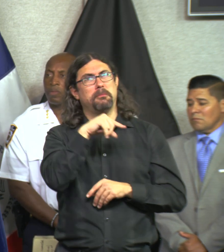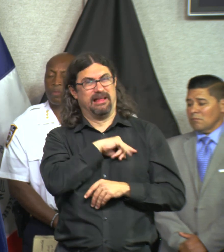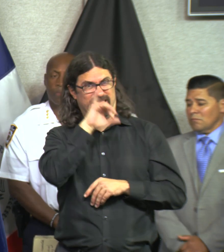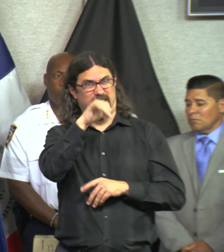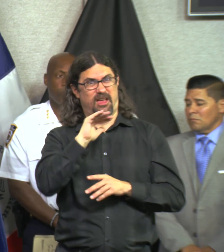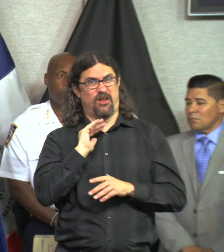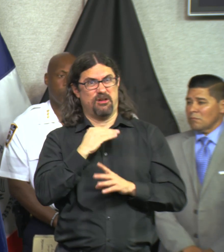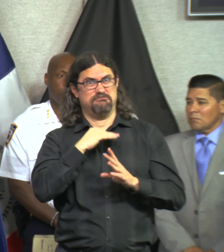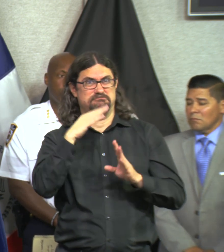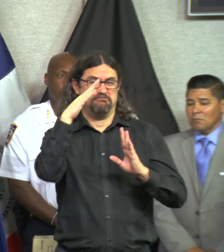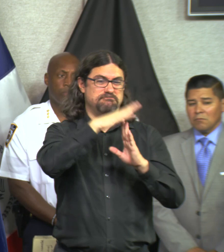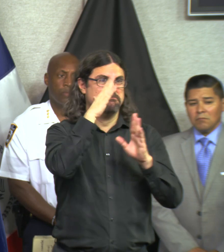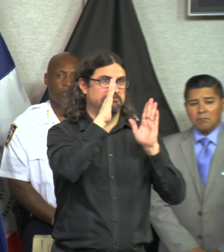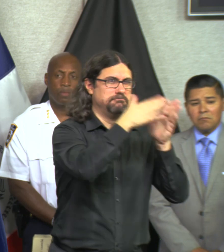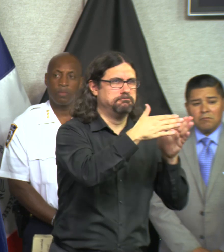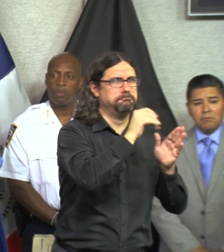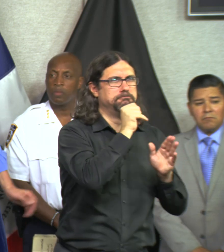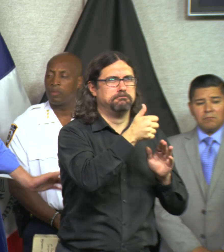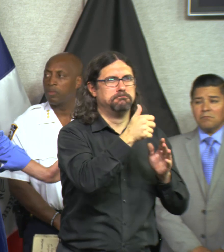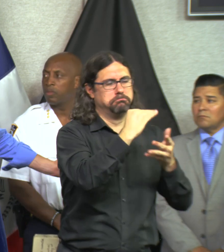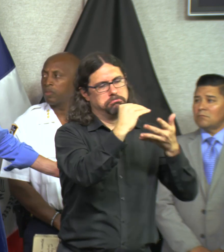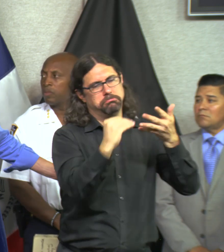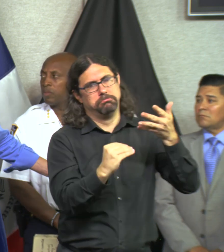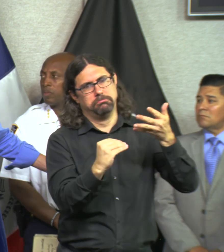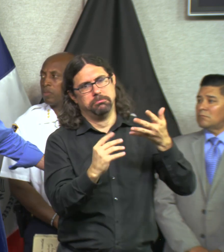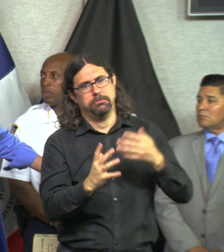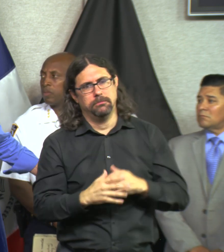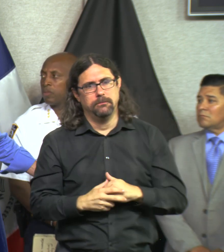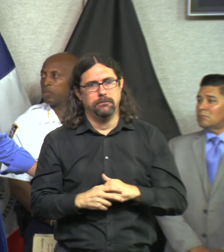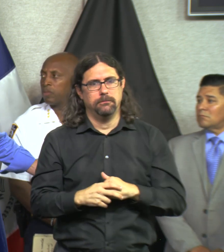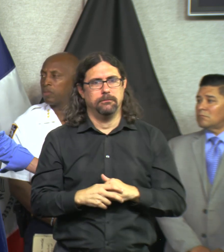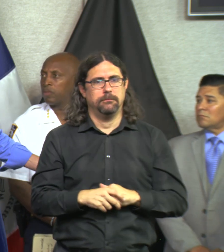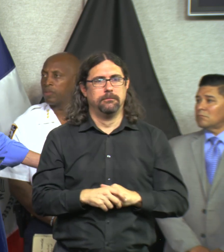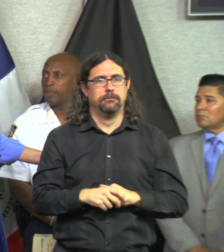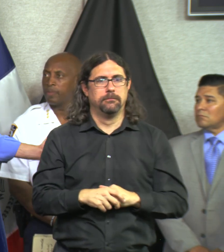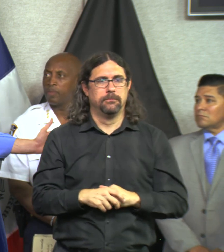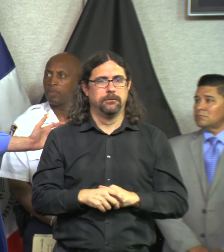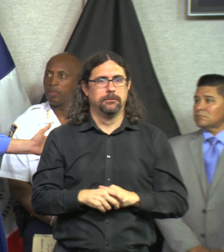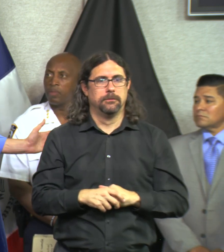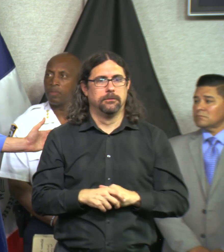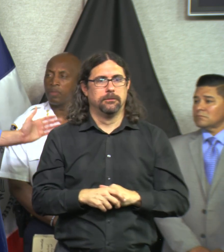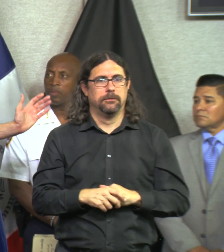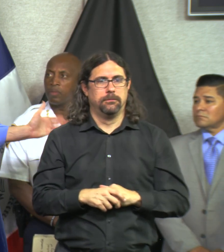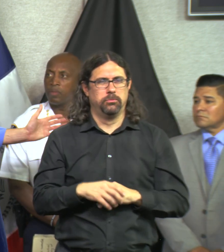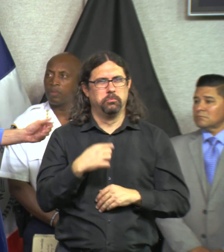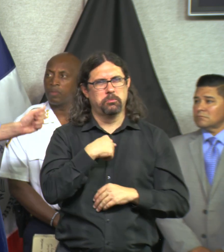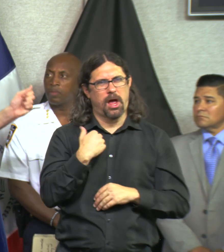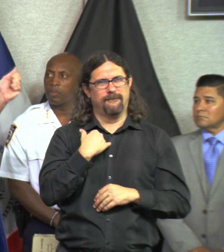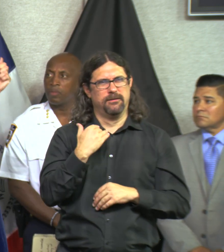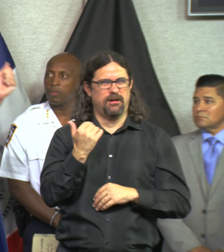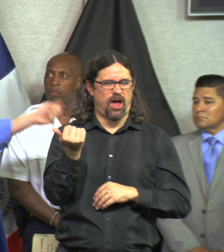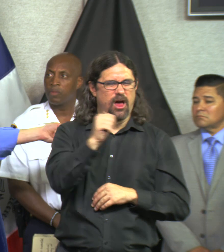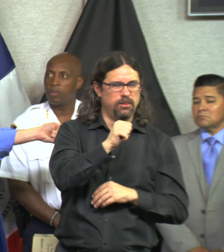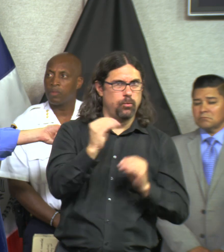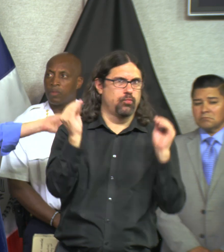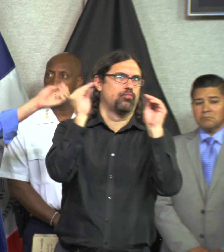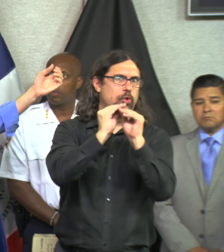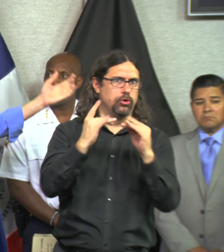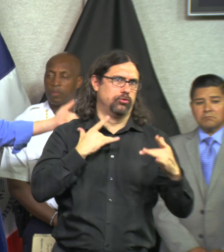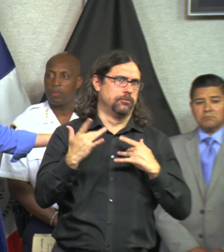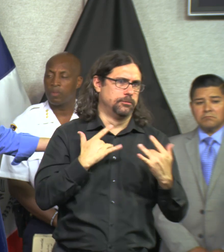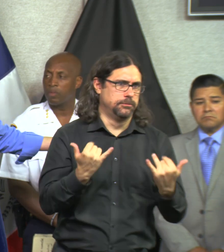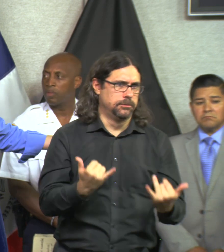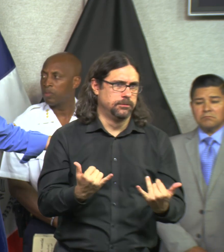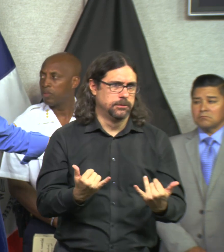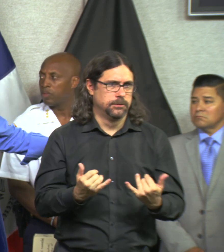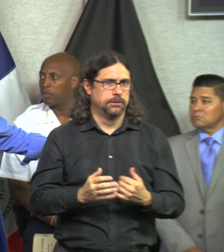been concerned about right now. So I don't have an easy answer on the ozone air quality issue. I don't know, Dr.